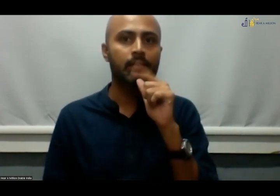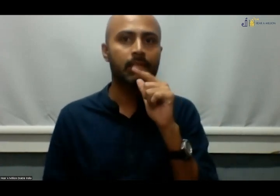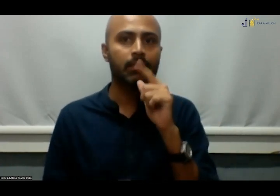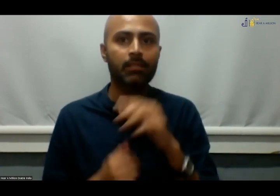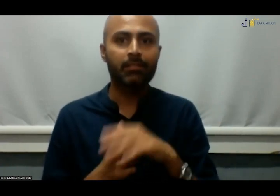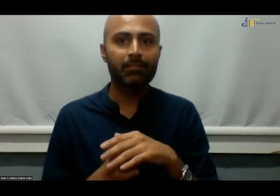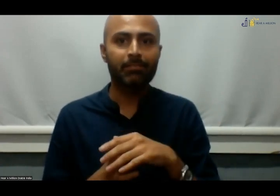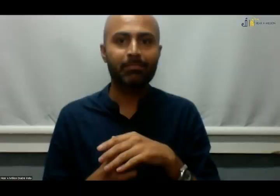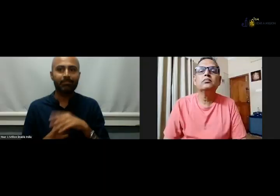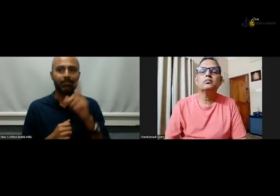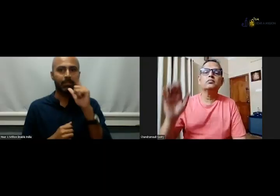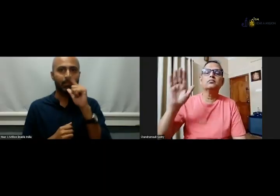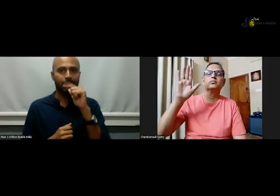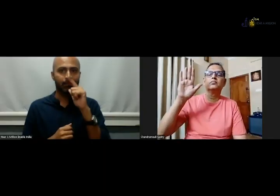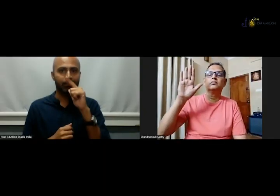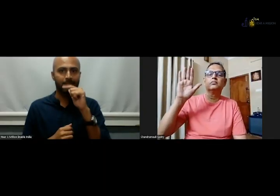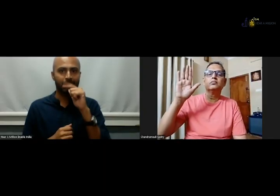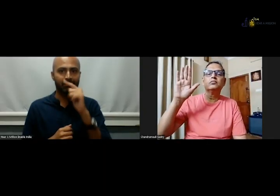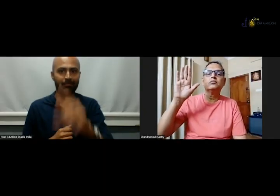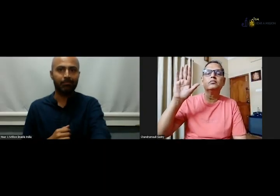Now we will have another person